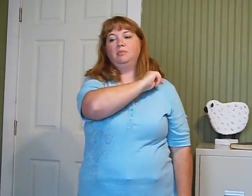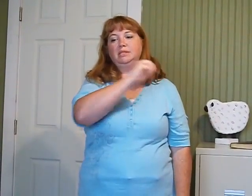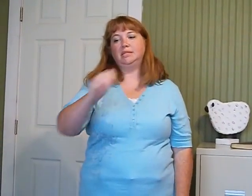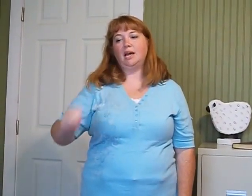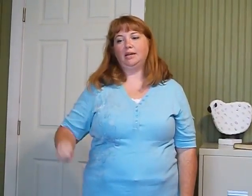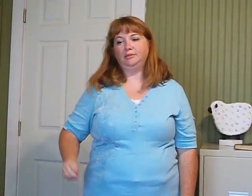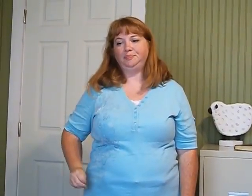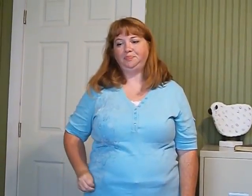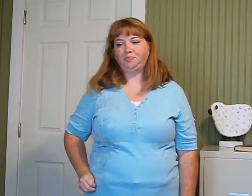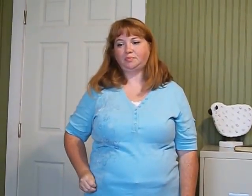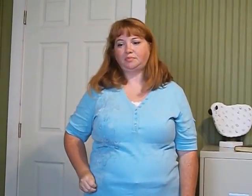the Messiah.